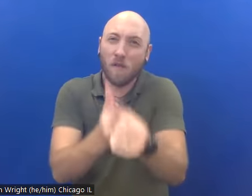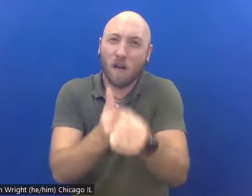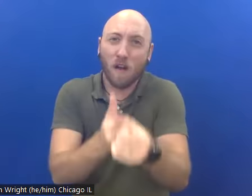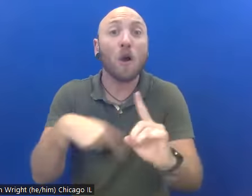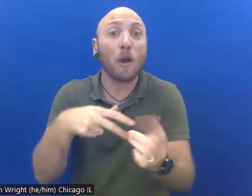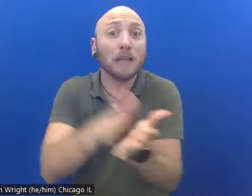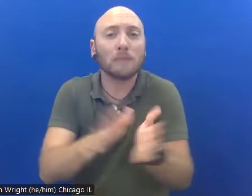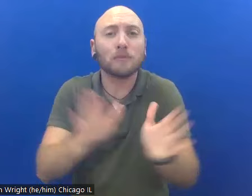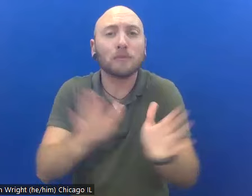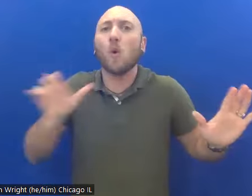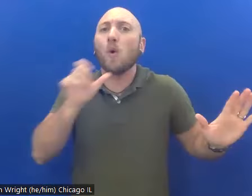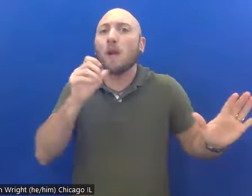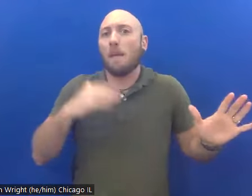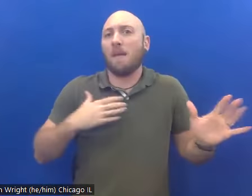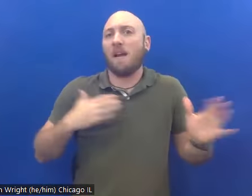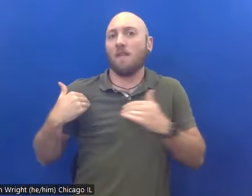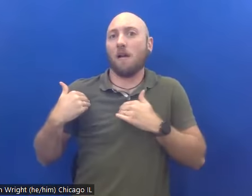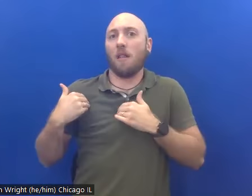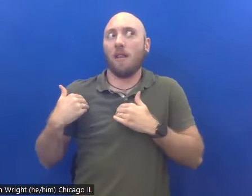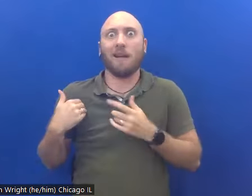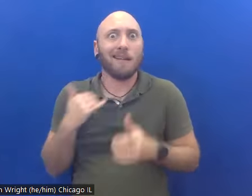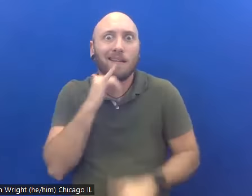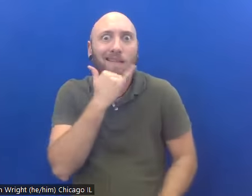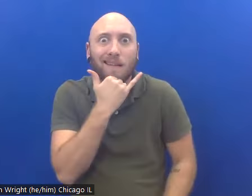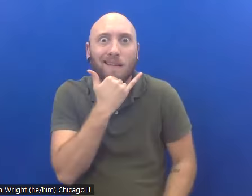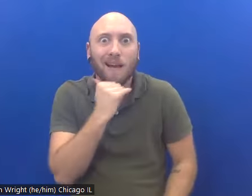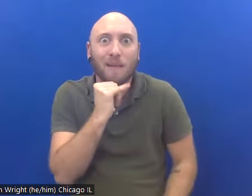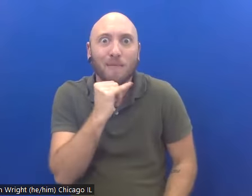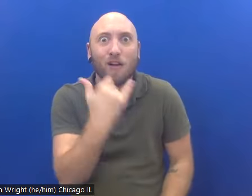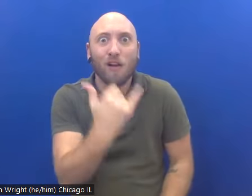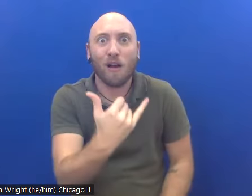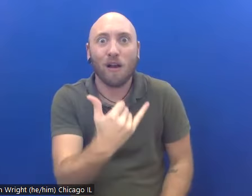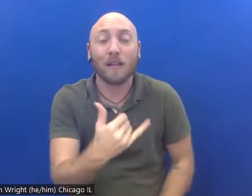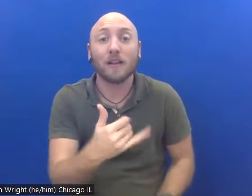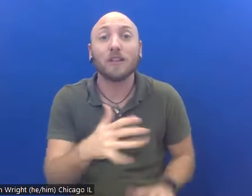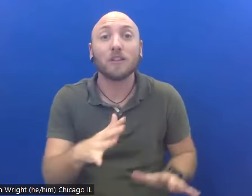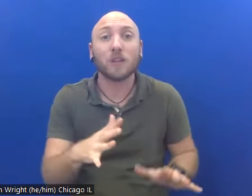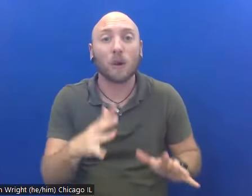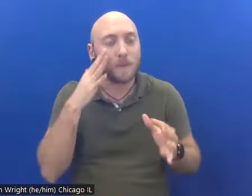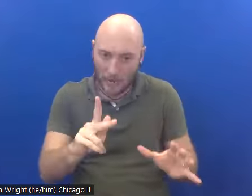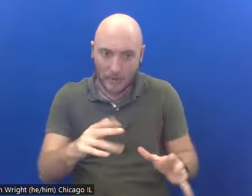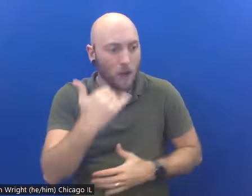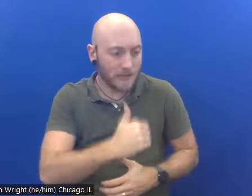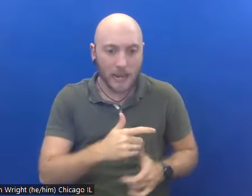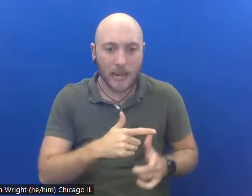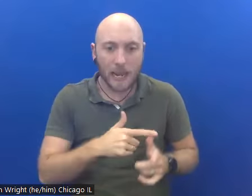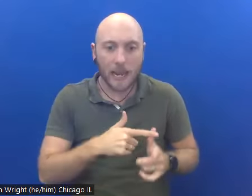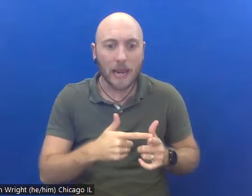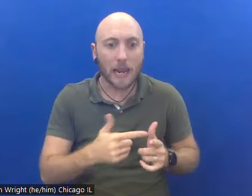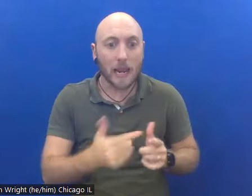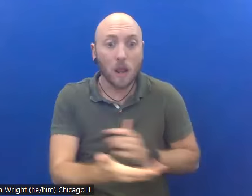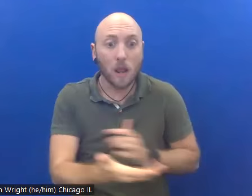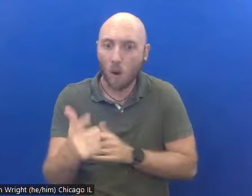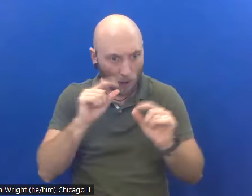started calling them, right? I started going to meetings every day. I started waking up early, going for a run, and then going to a meeting, then, just hanging out with people afterwards, going to